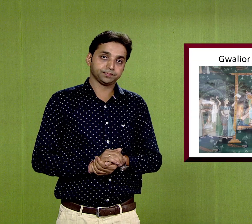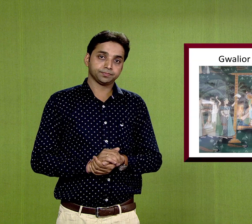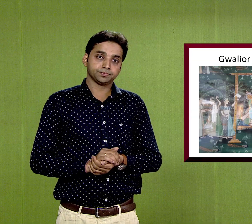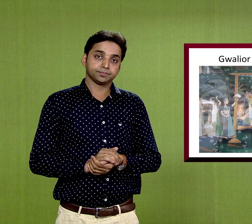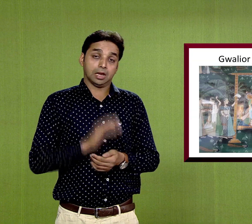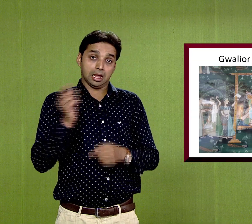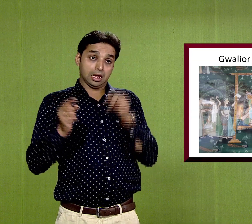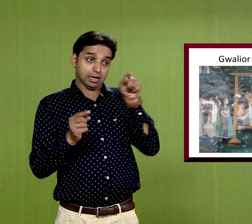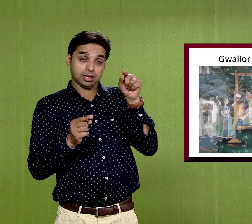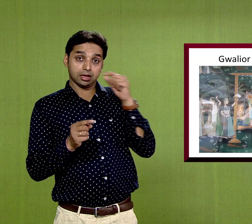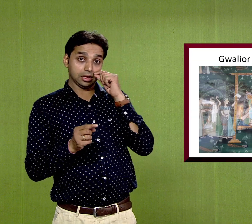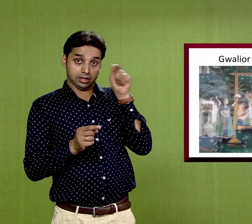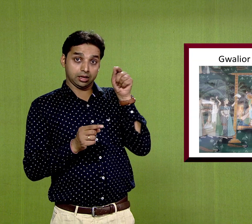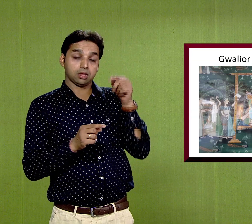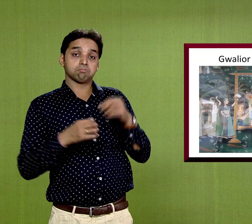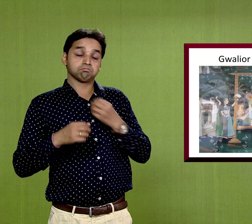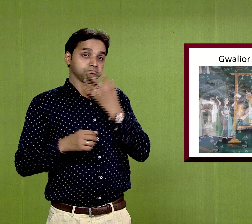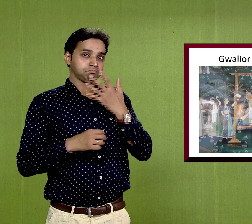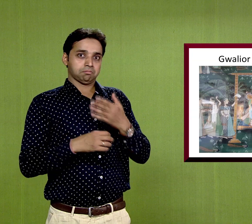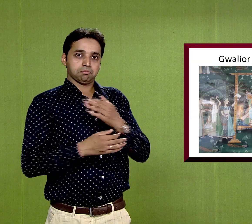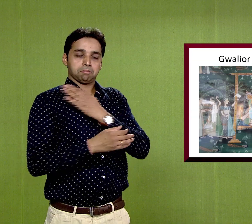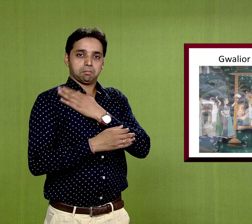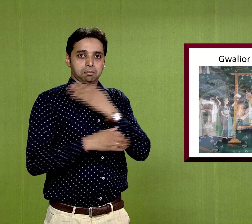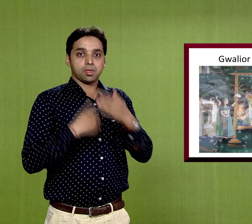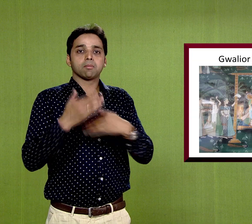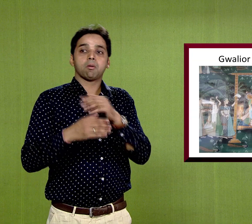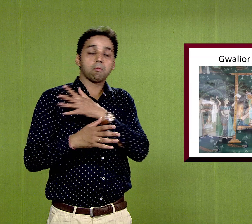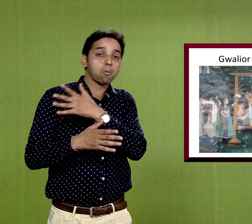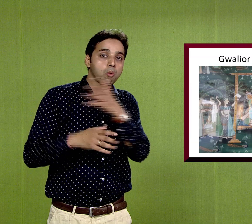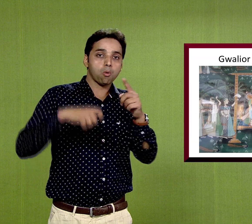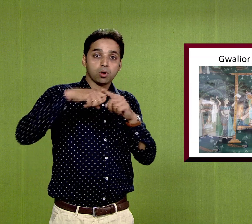He impressed both the kings Babur